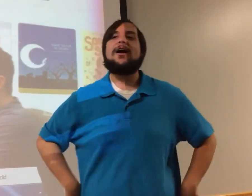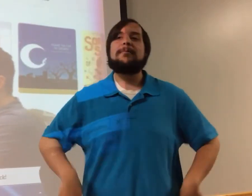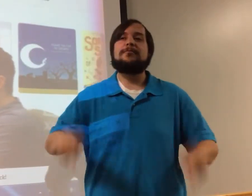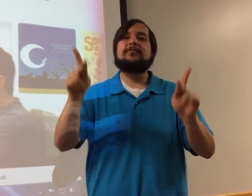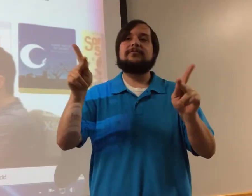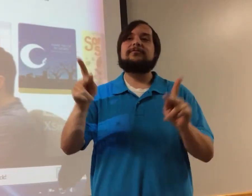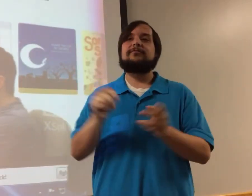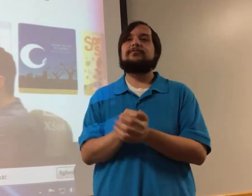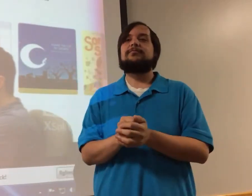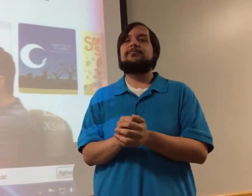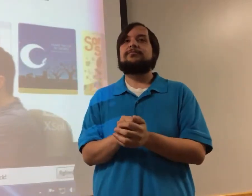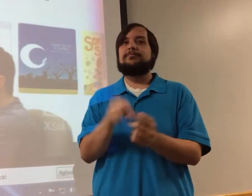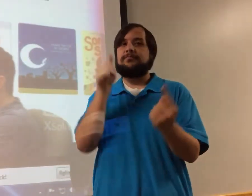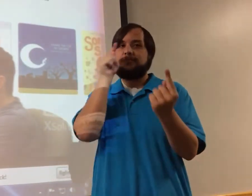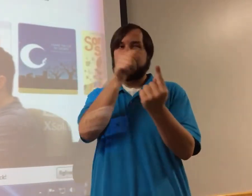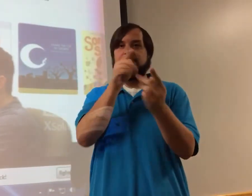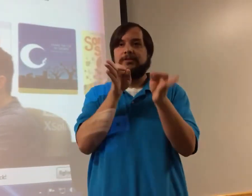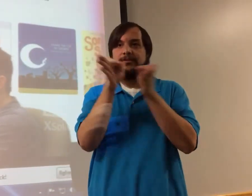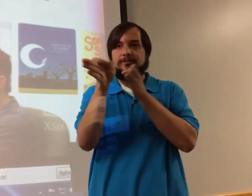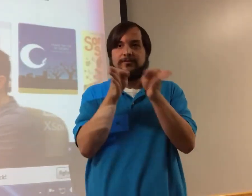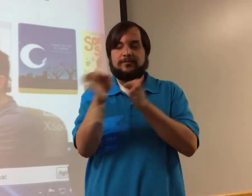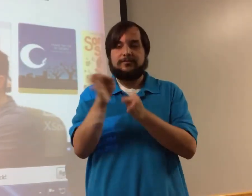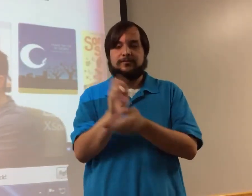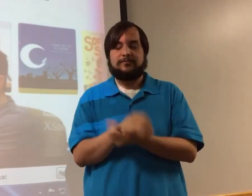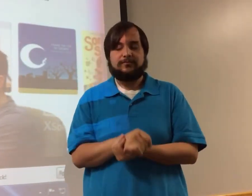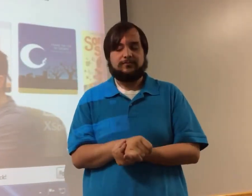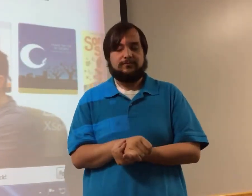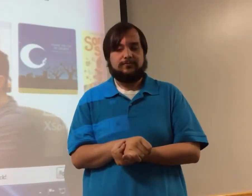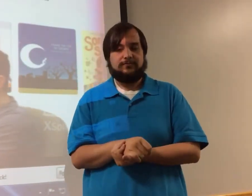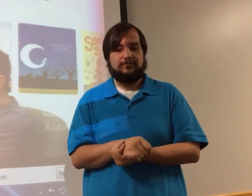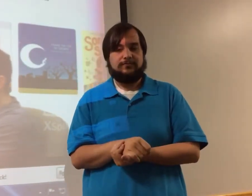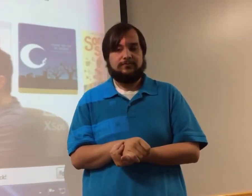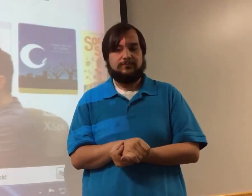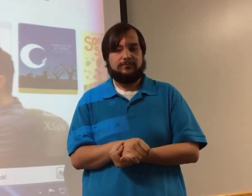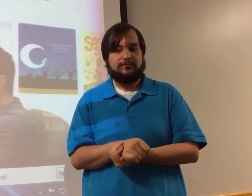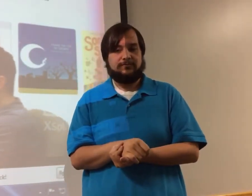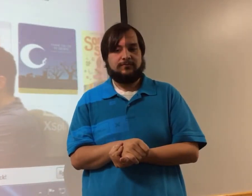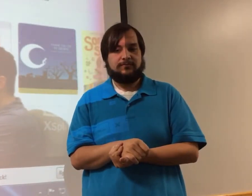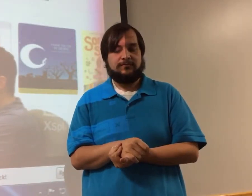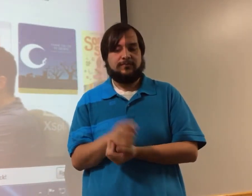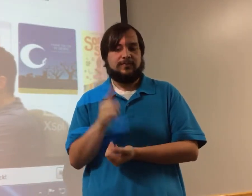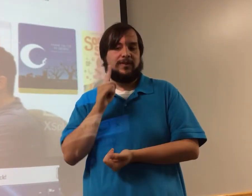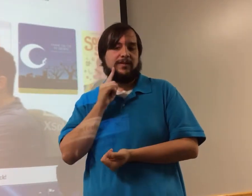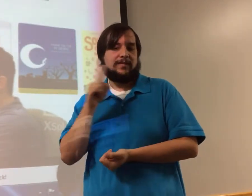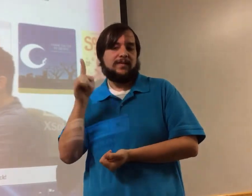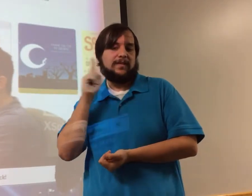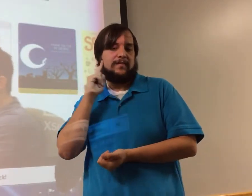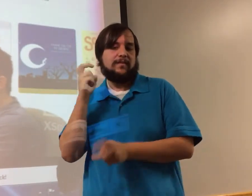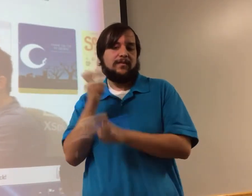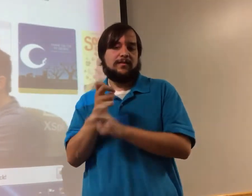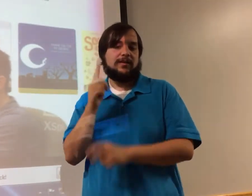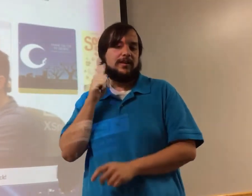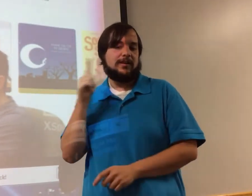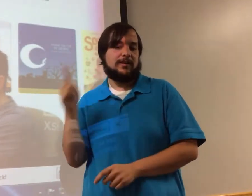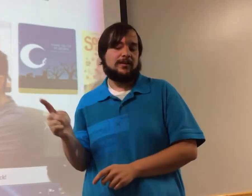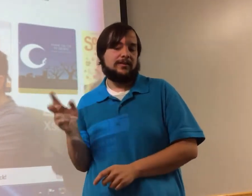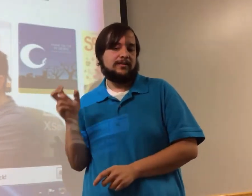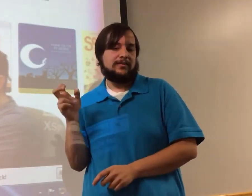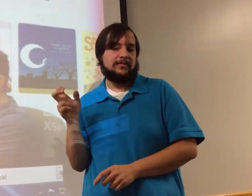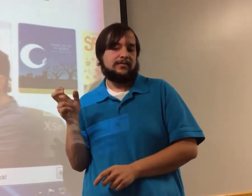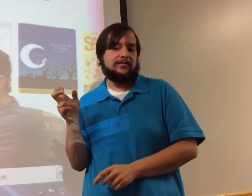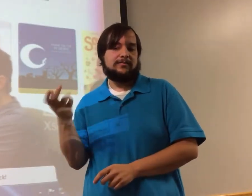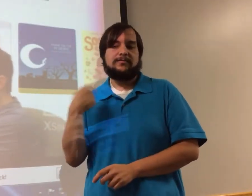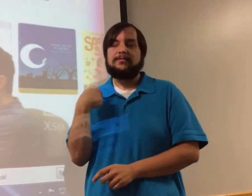for direct instruction, like to be in an environment with other peers who are deaf and hard of hearing. There is a slight fee for